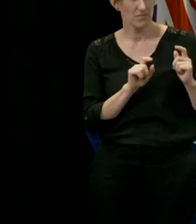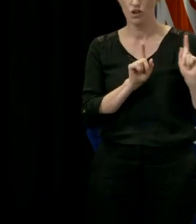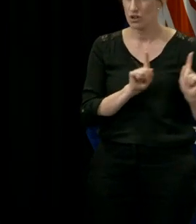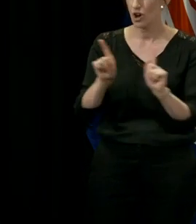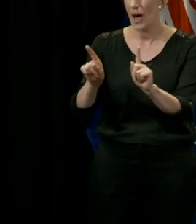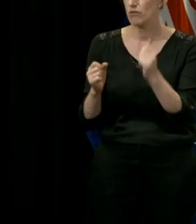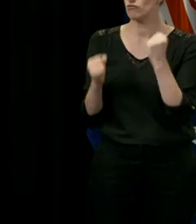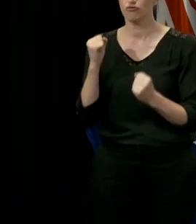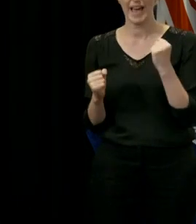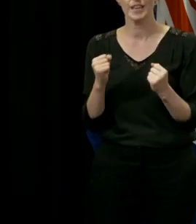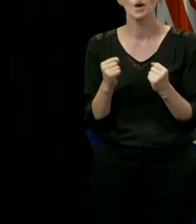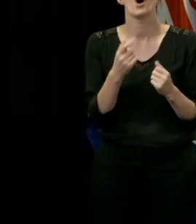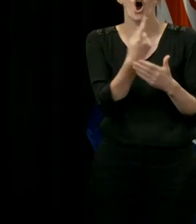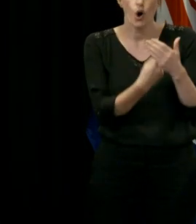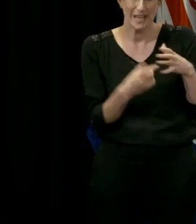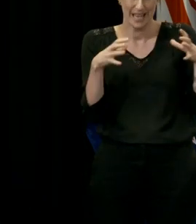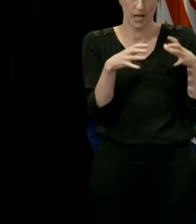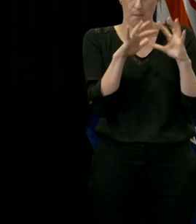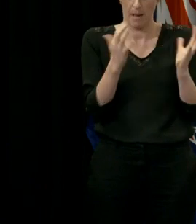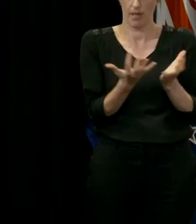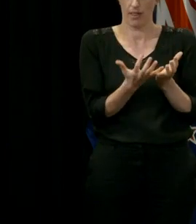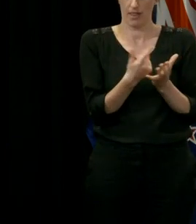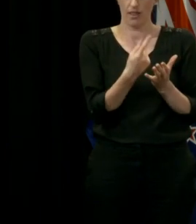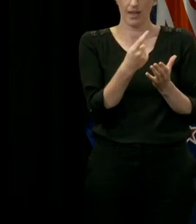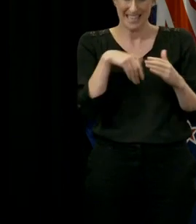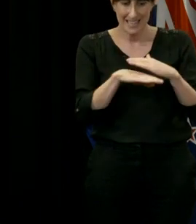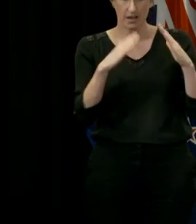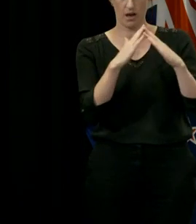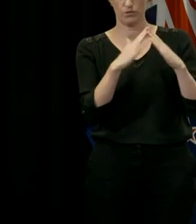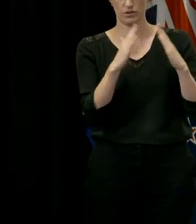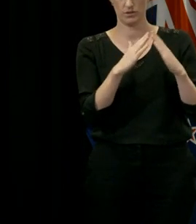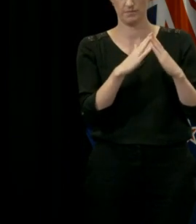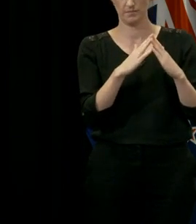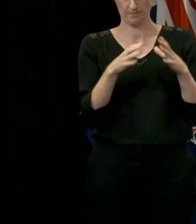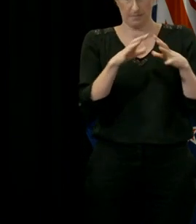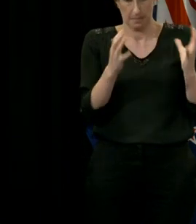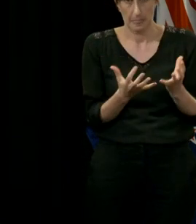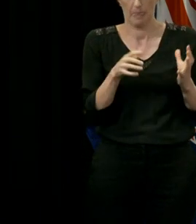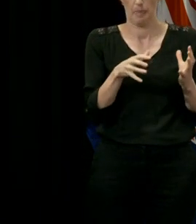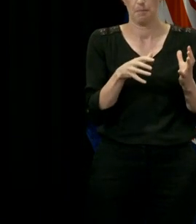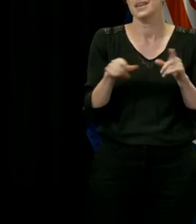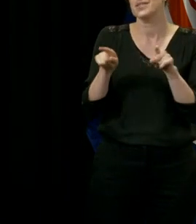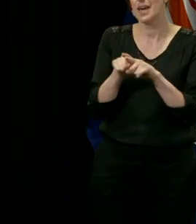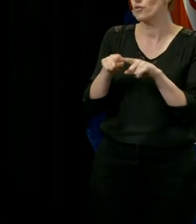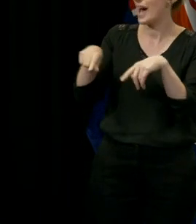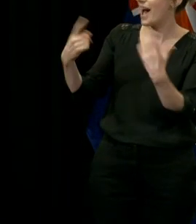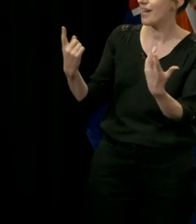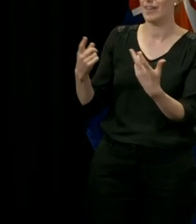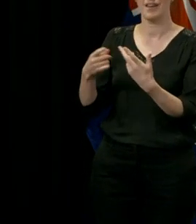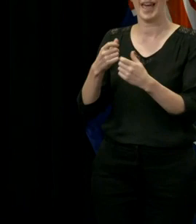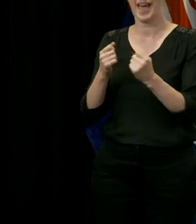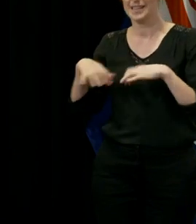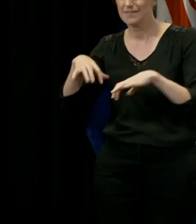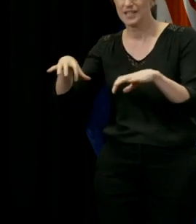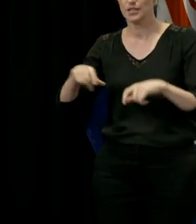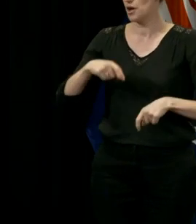got to stick with those individuals. And so the same goes for recreational activities. You've got to just stick with those same people. You can't cycle through